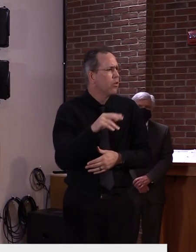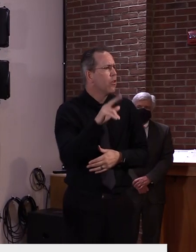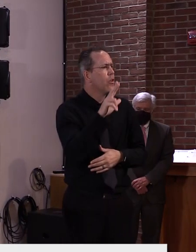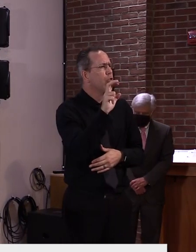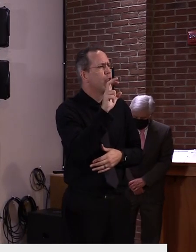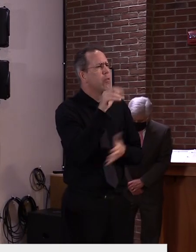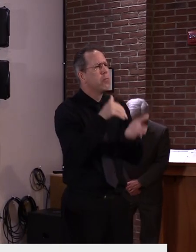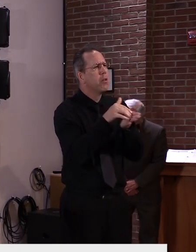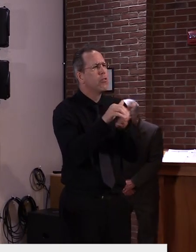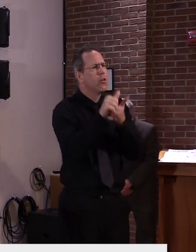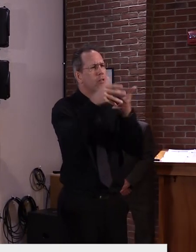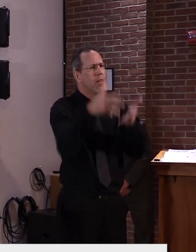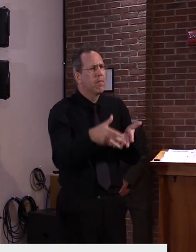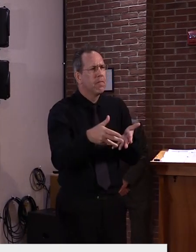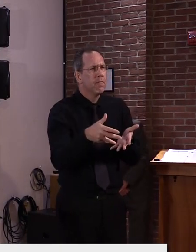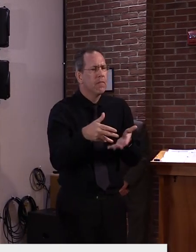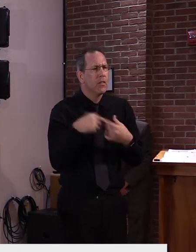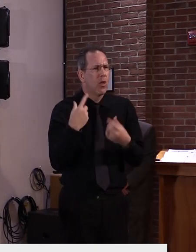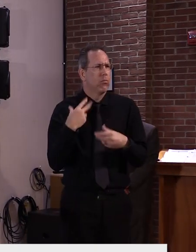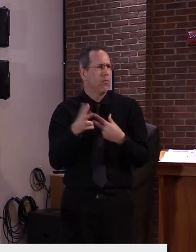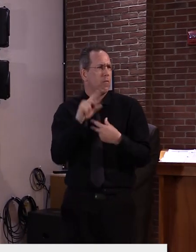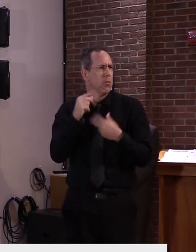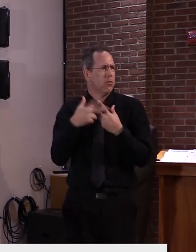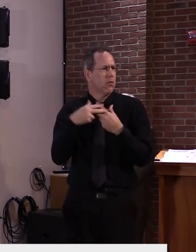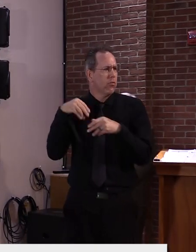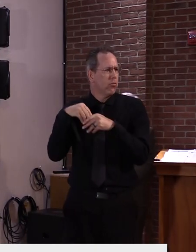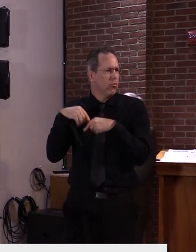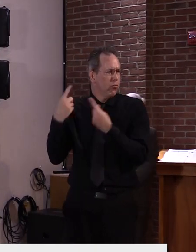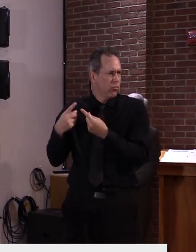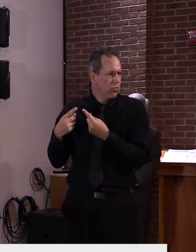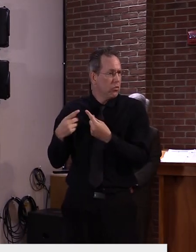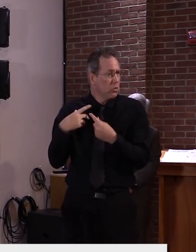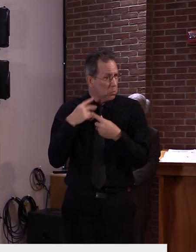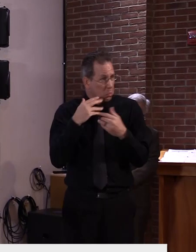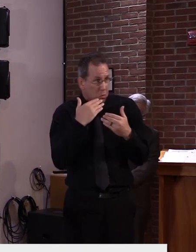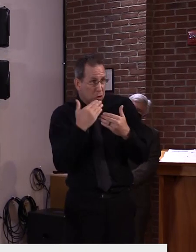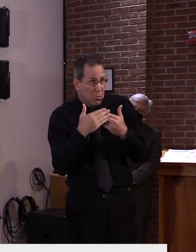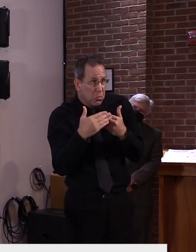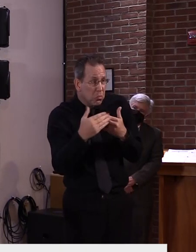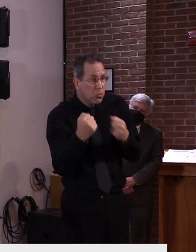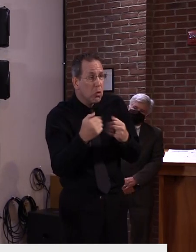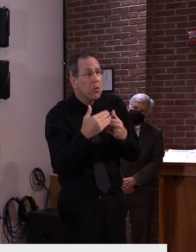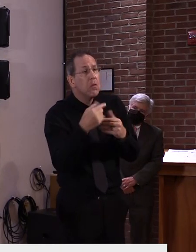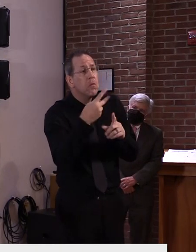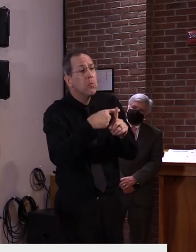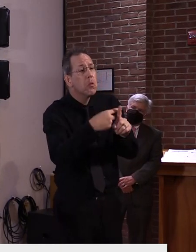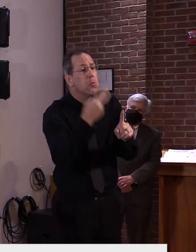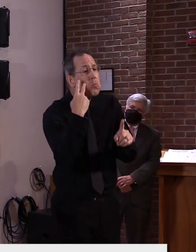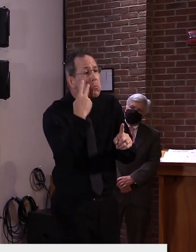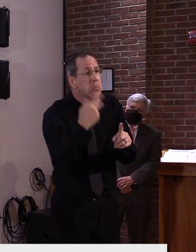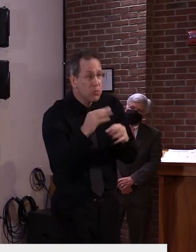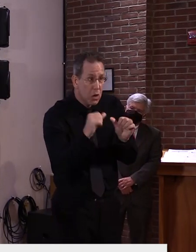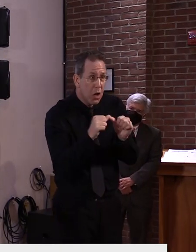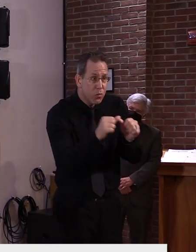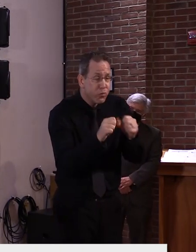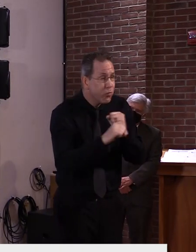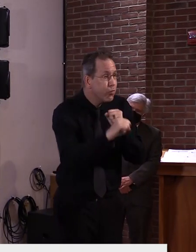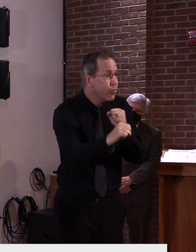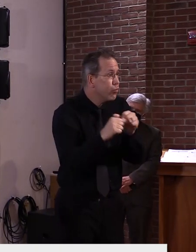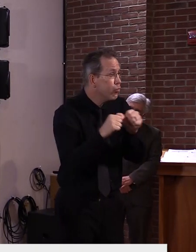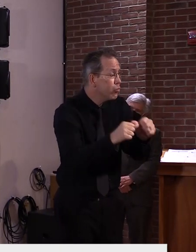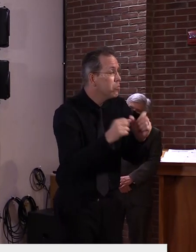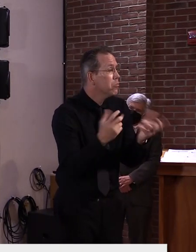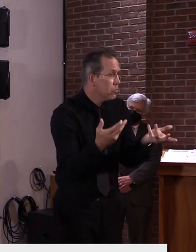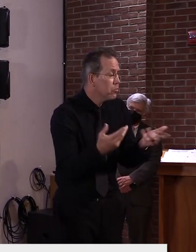point, so we're in good shape for another few months if this continues. So again, with the